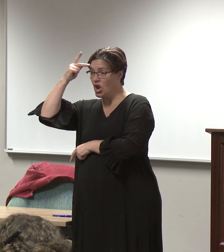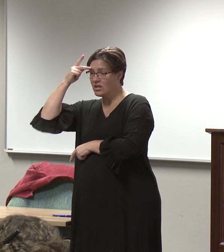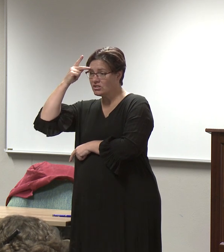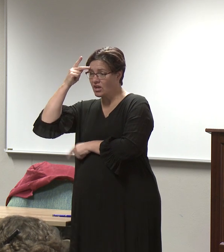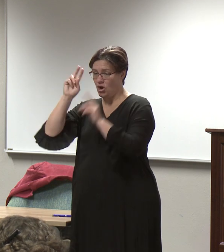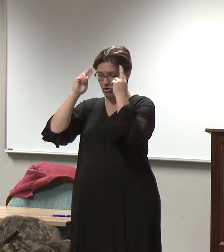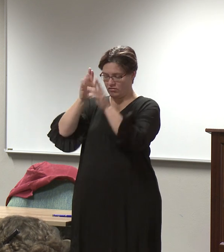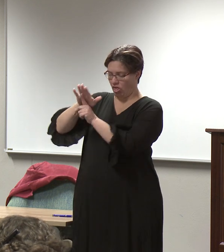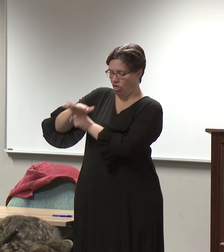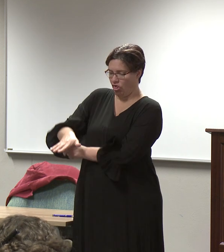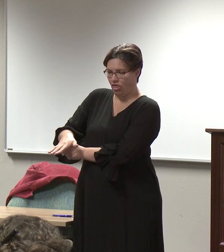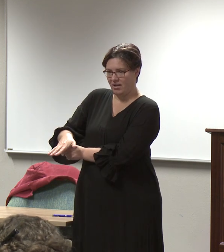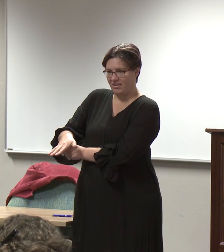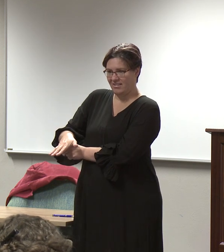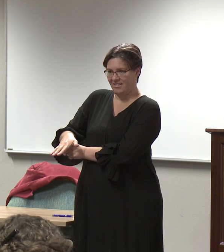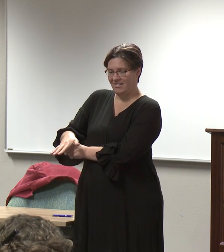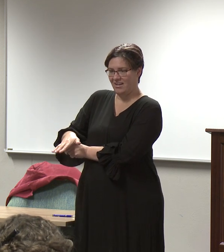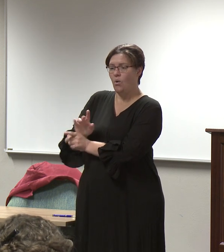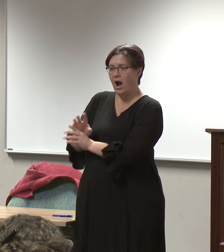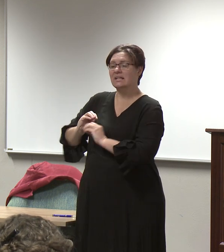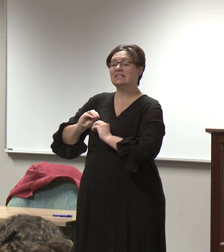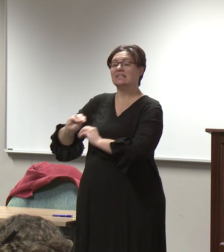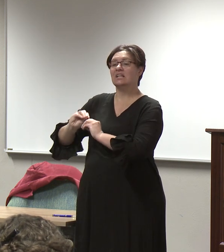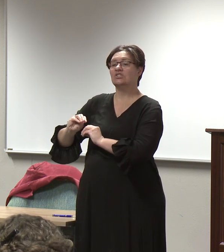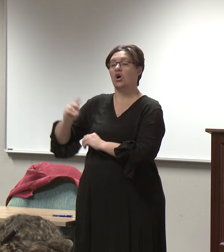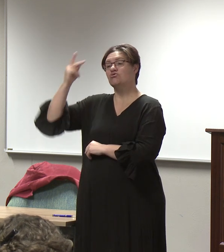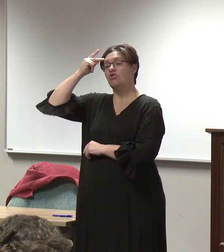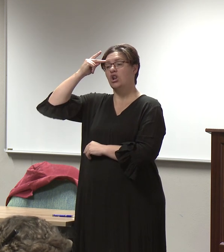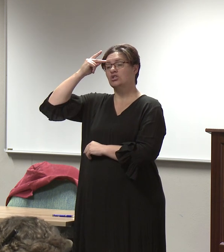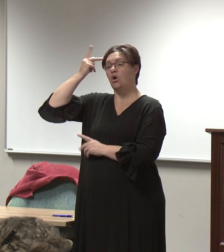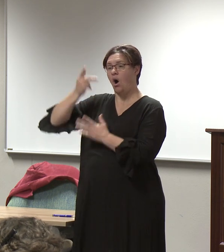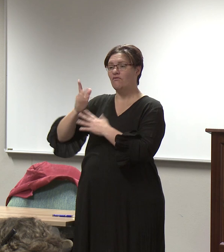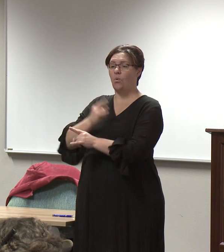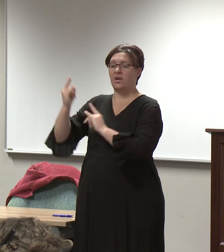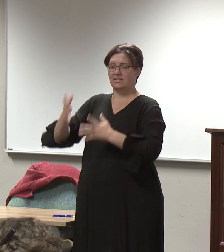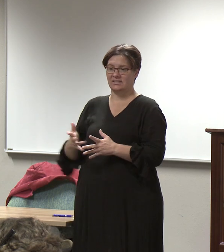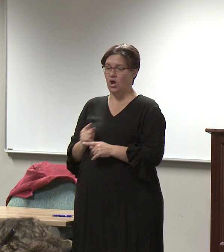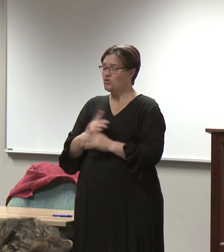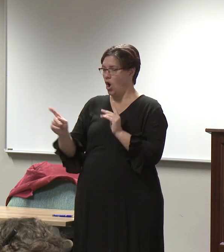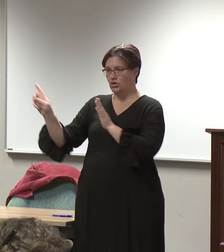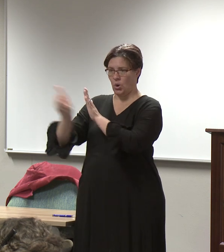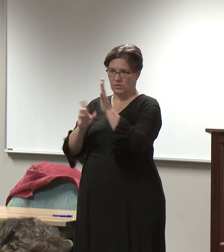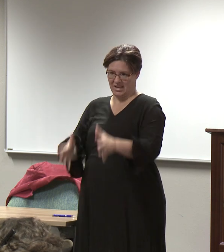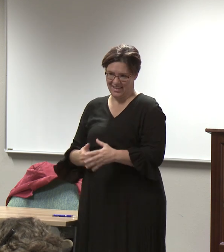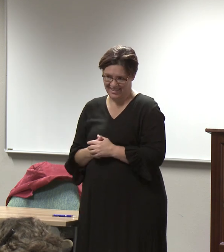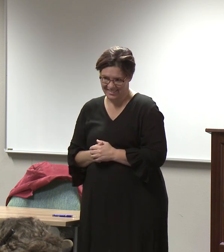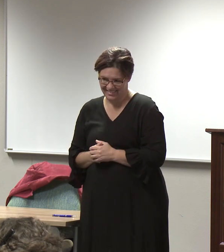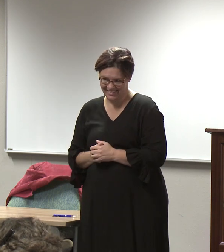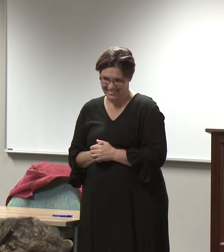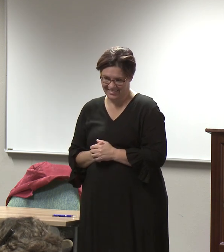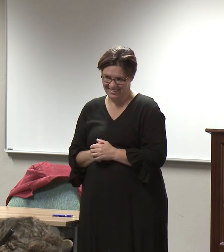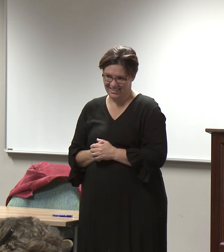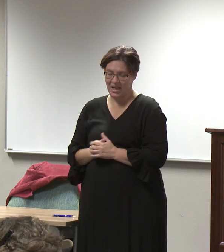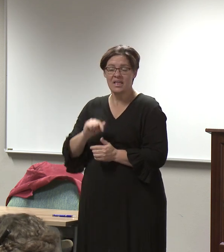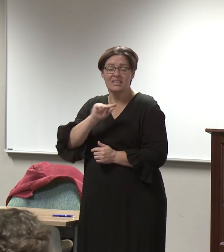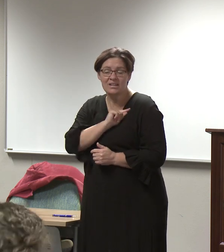university, because the universities teach the knowledge of the winners, not the knowledge of the losers. And that's why we